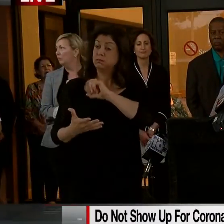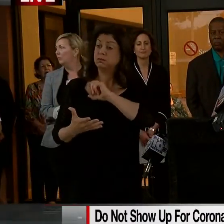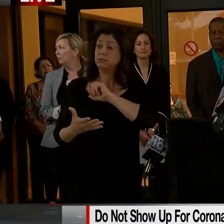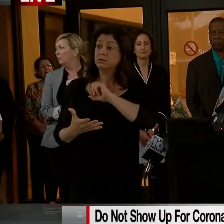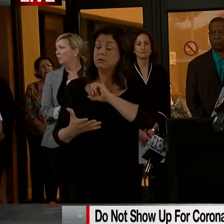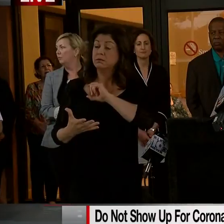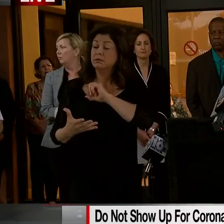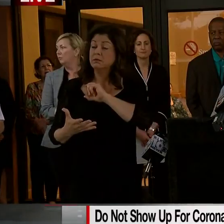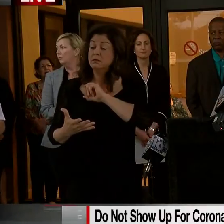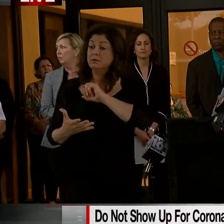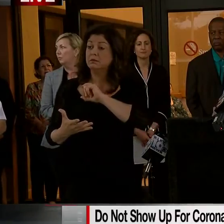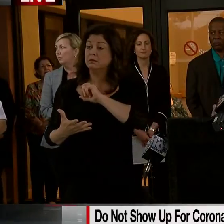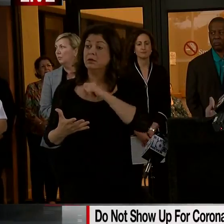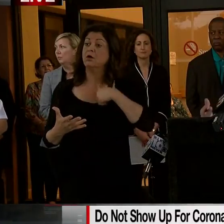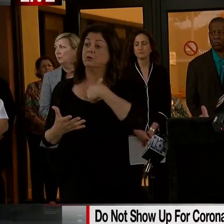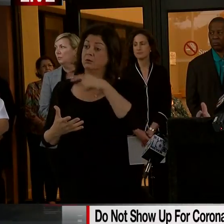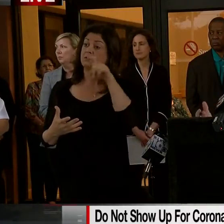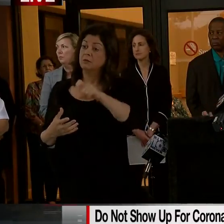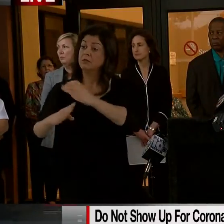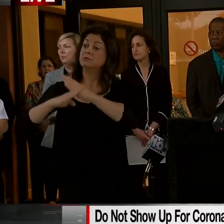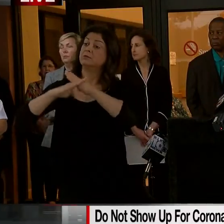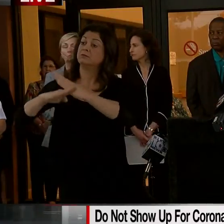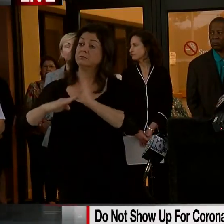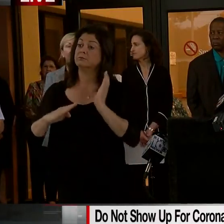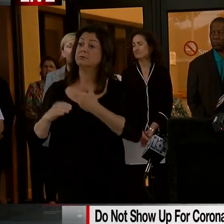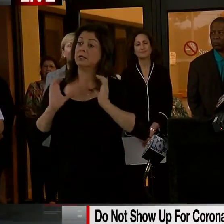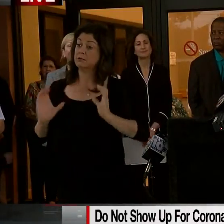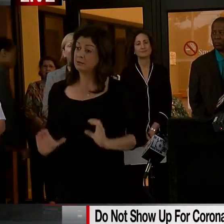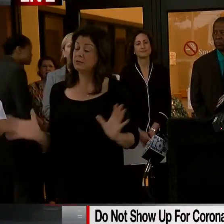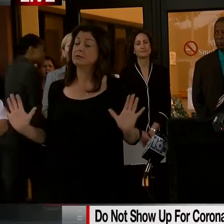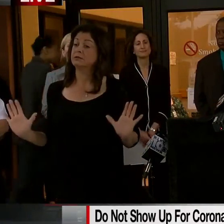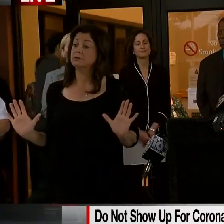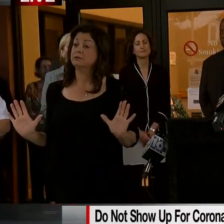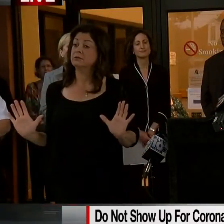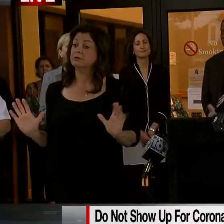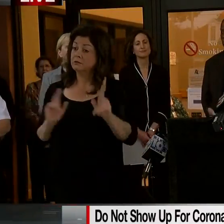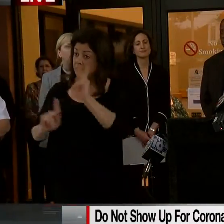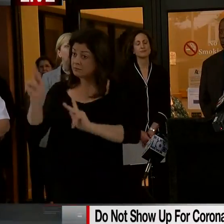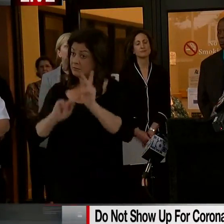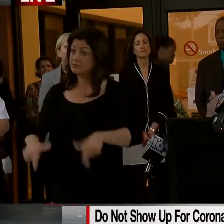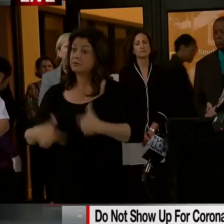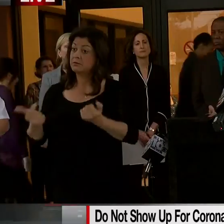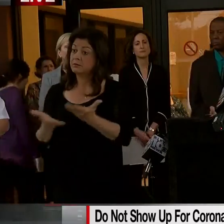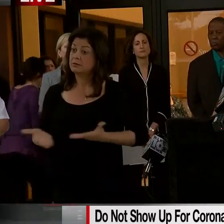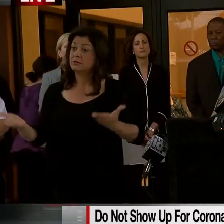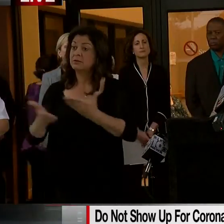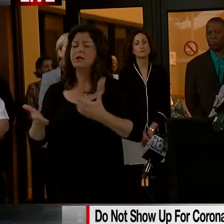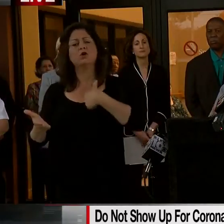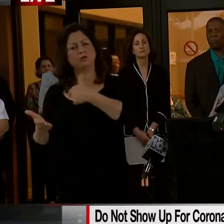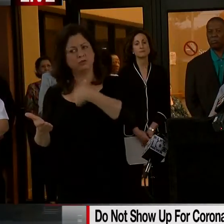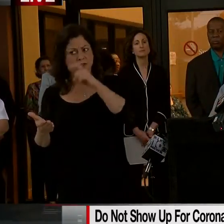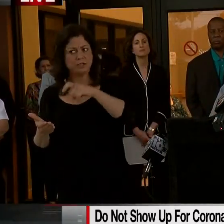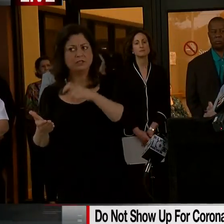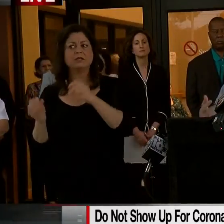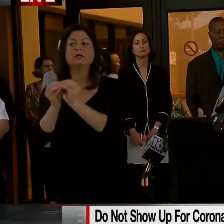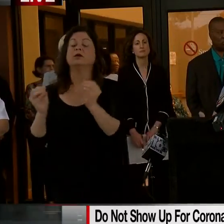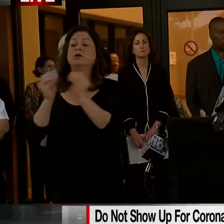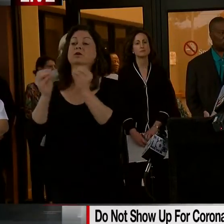reason we've done this. We need to protect citizens. And we are in need of healthcare volunteers to